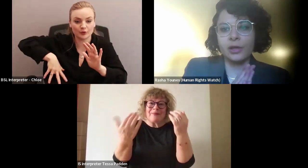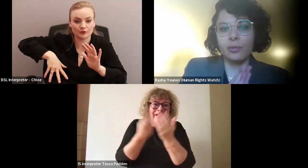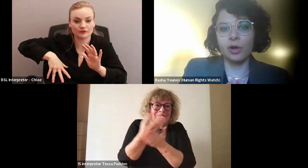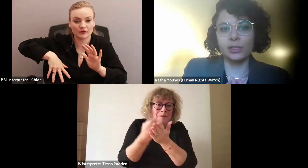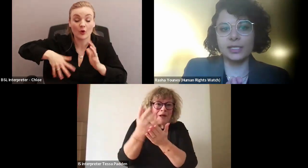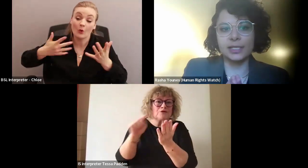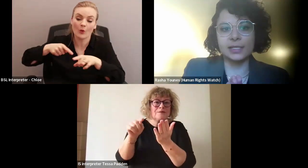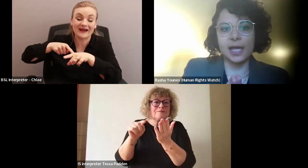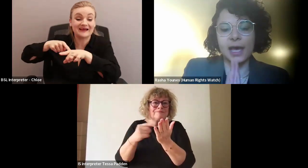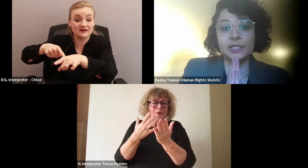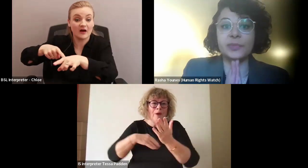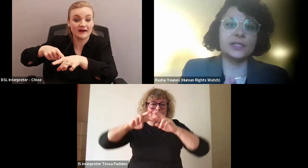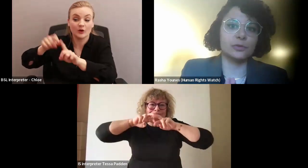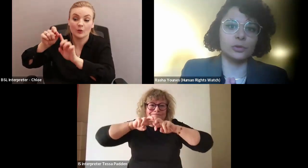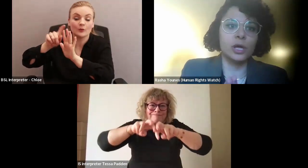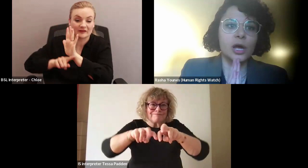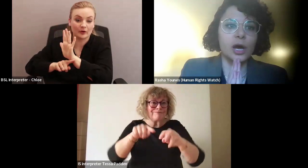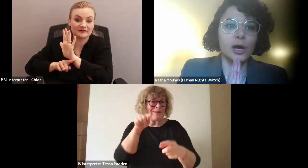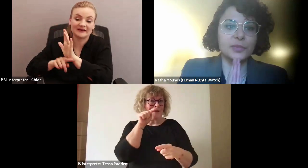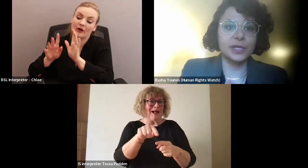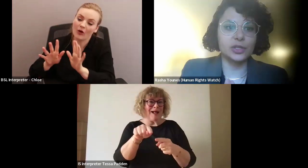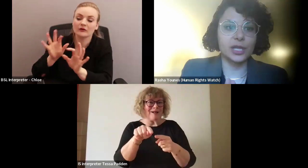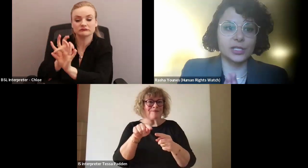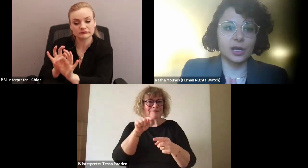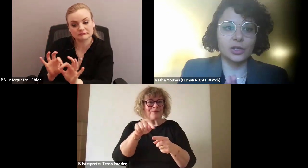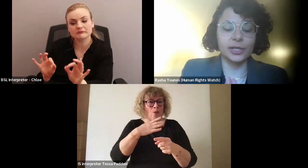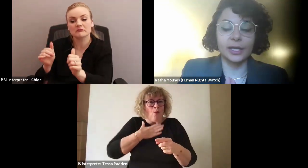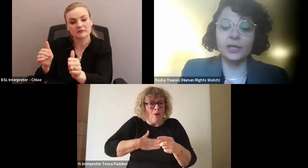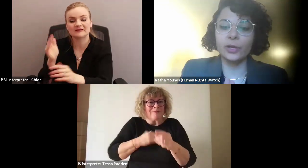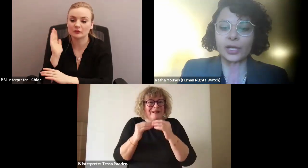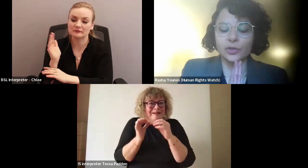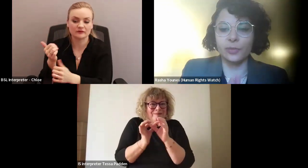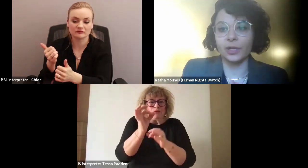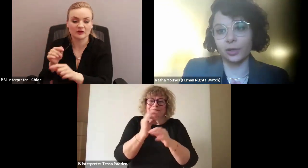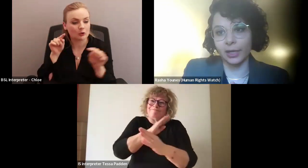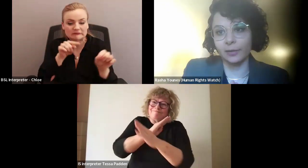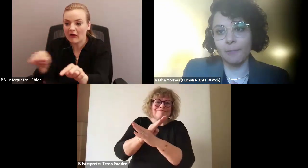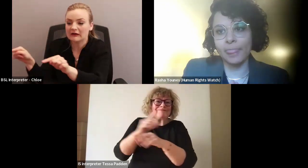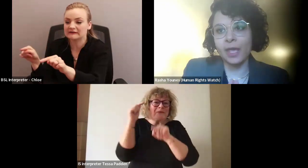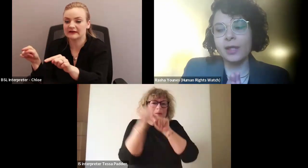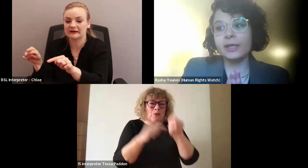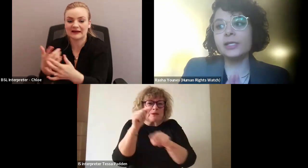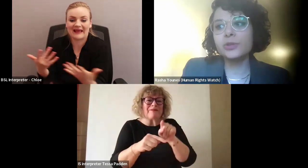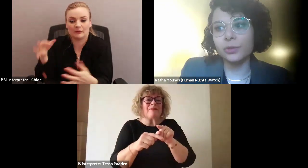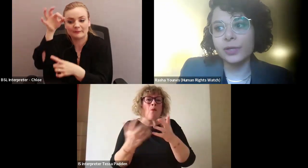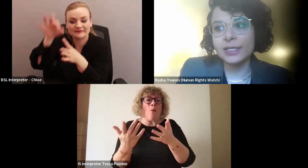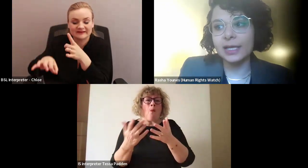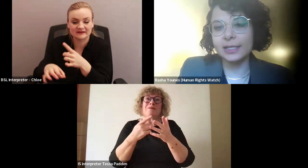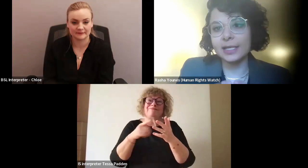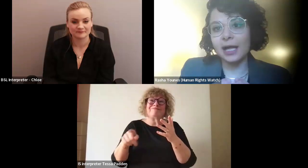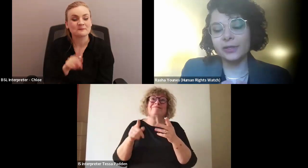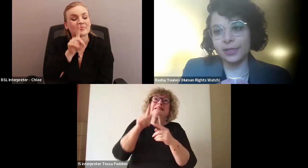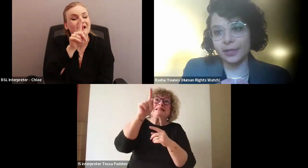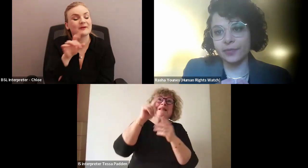with the policies and is peaceful speech that is not targeting anyone and should remain online. The issue